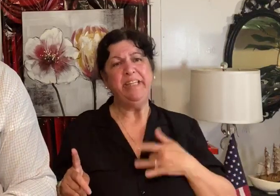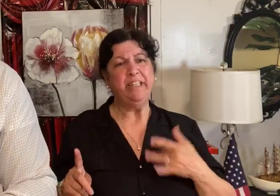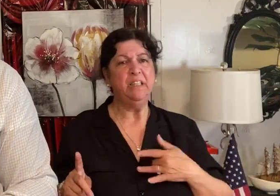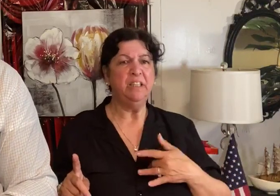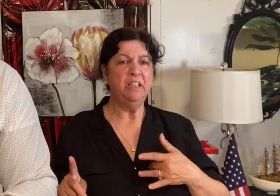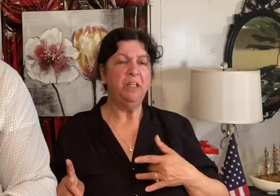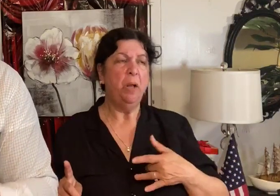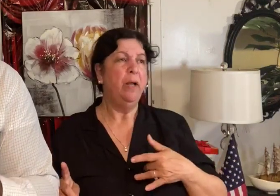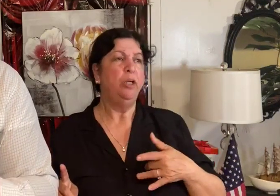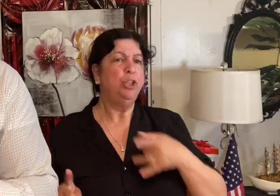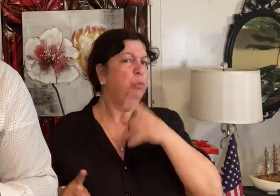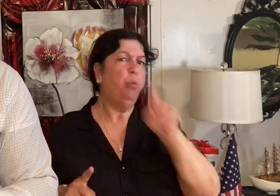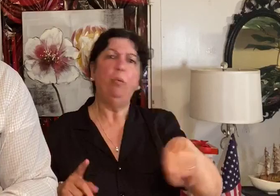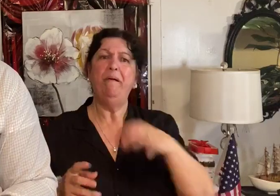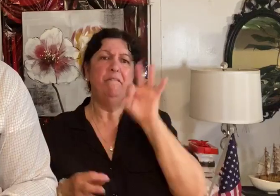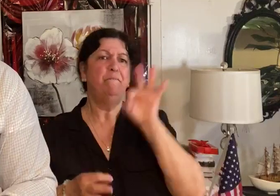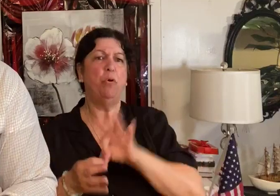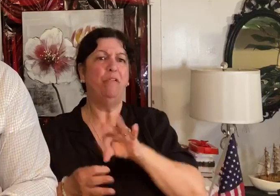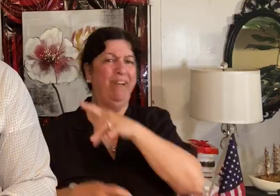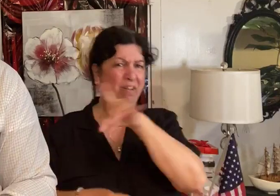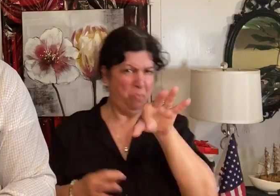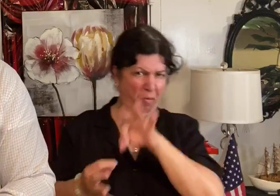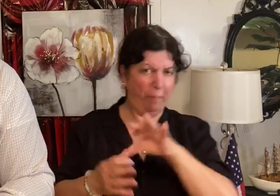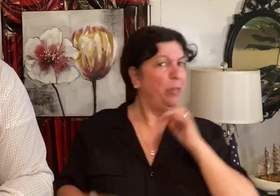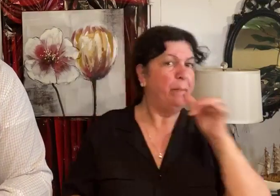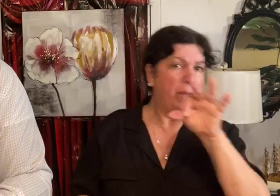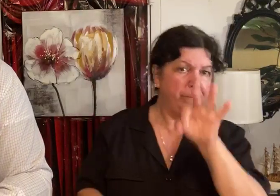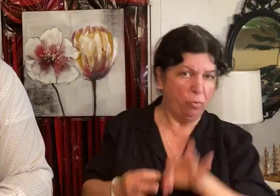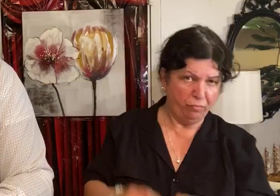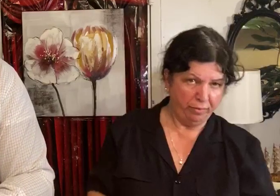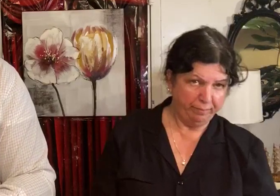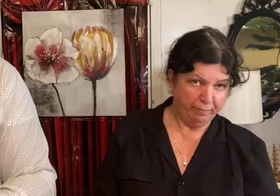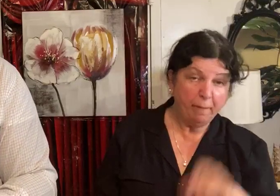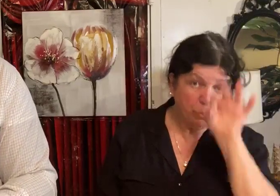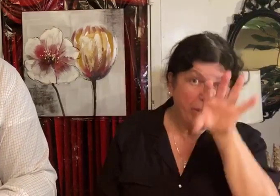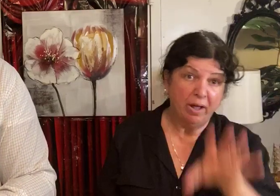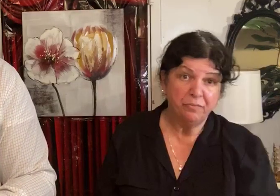critique. That's not what the scripture says.